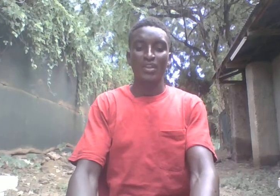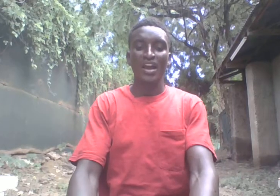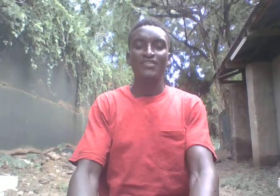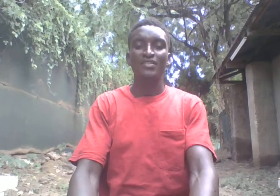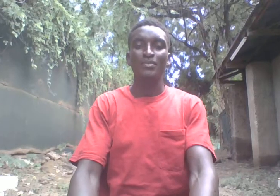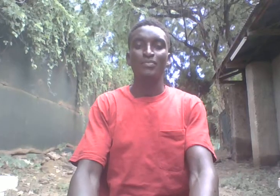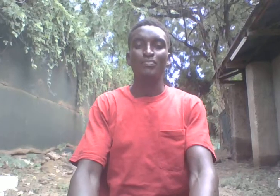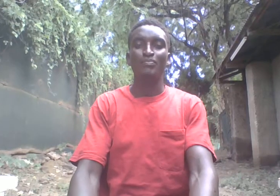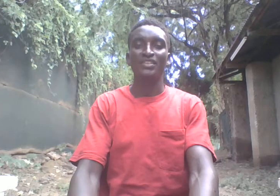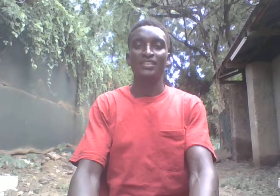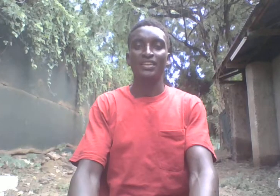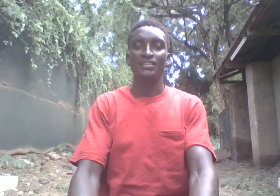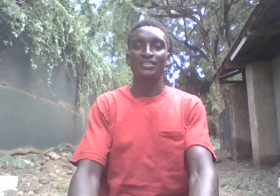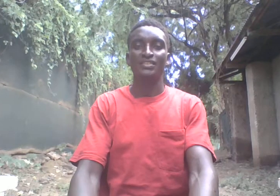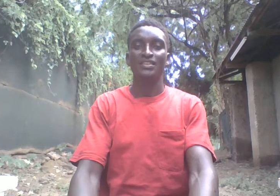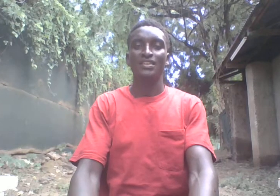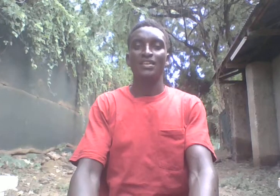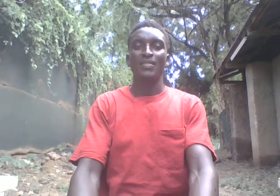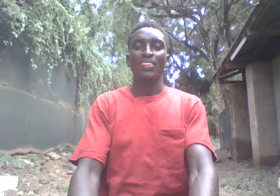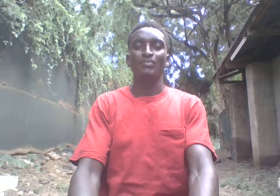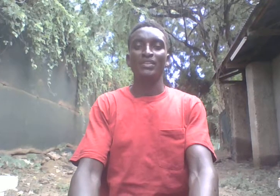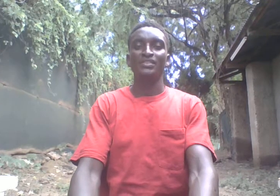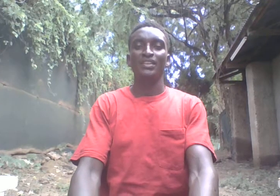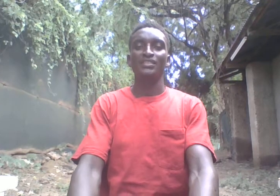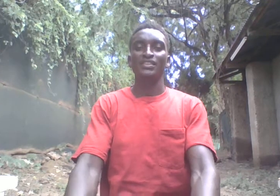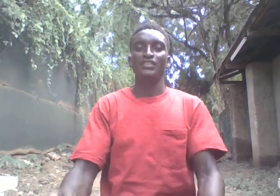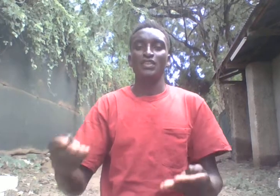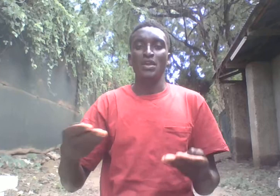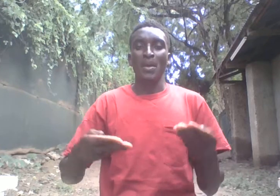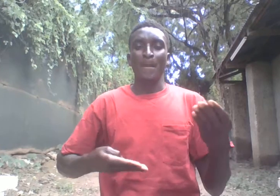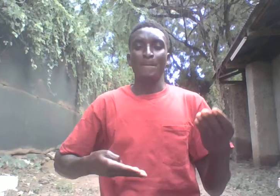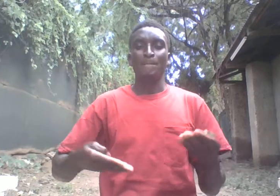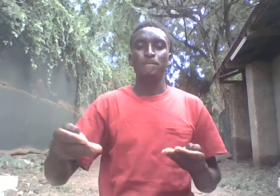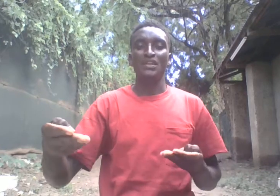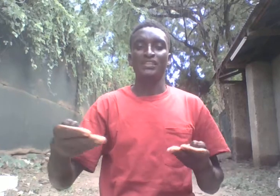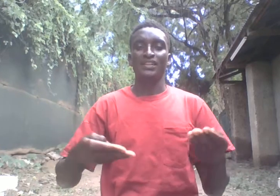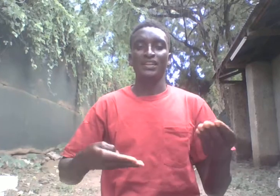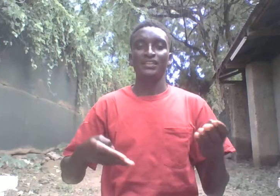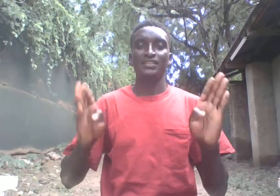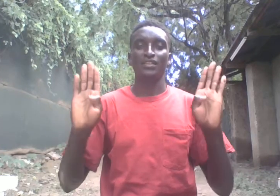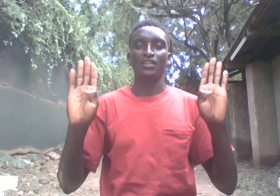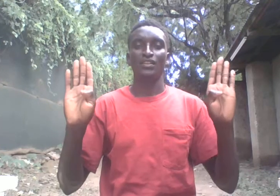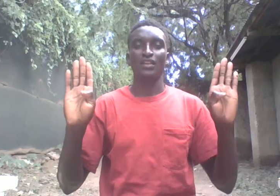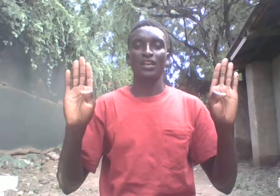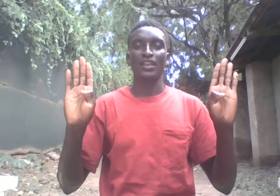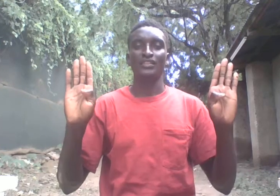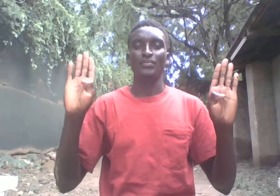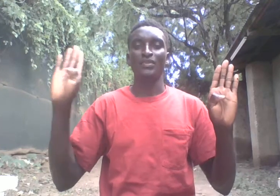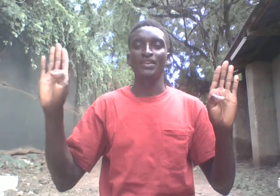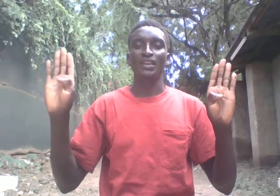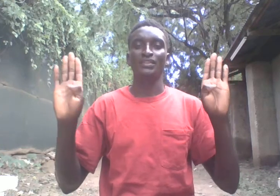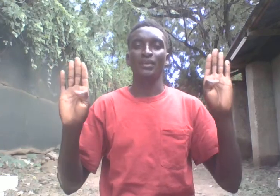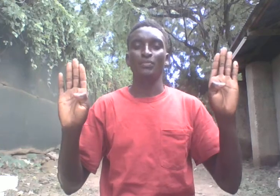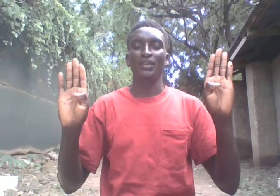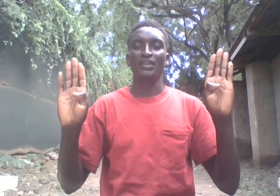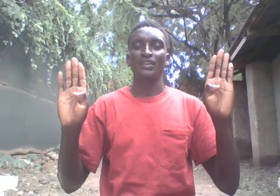have business. Business is business. Letter B, letter B.